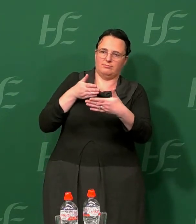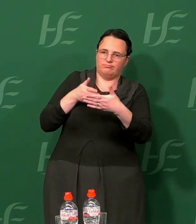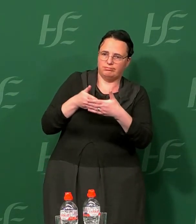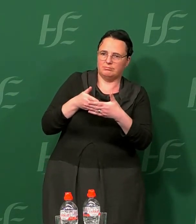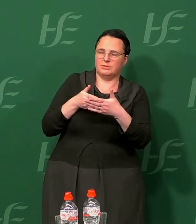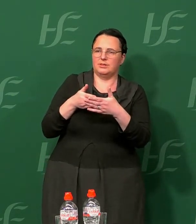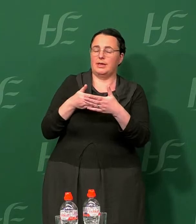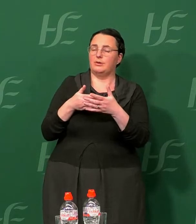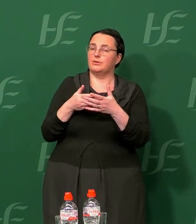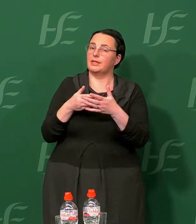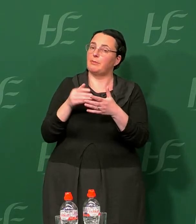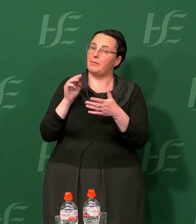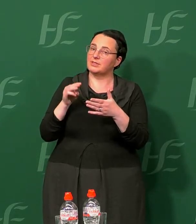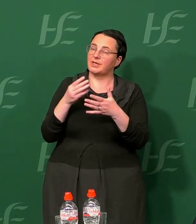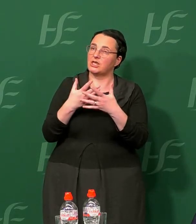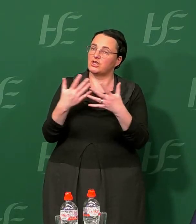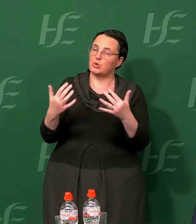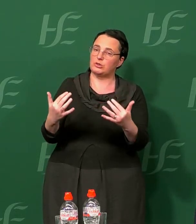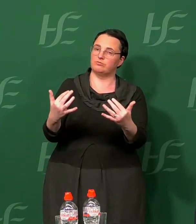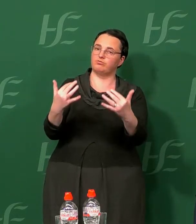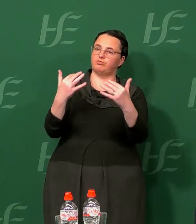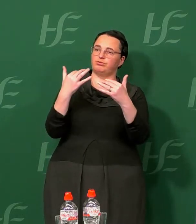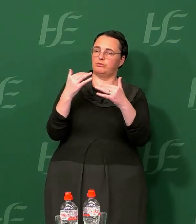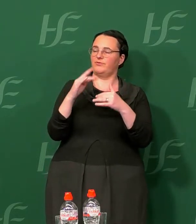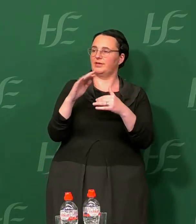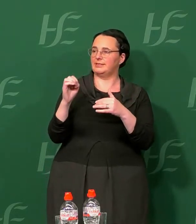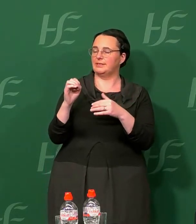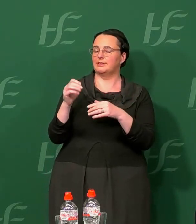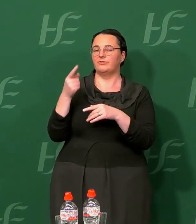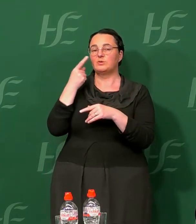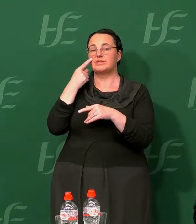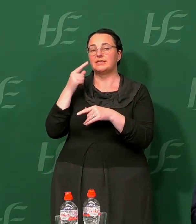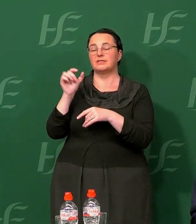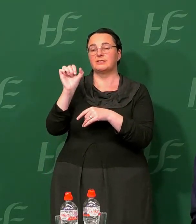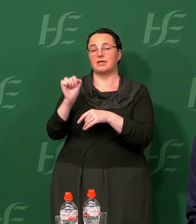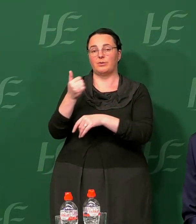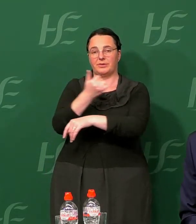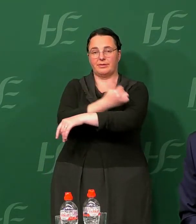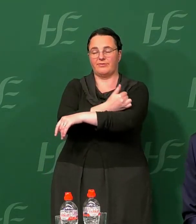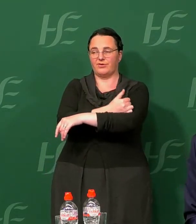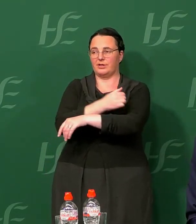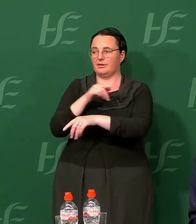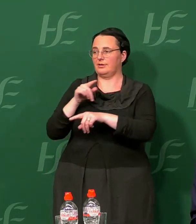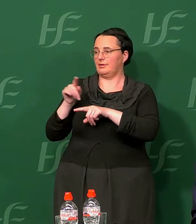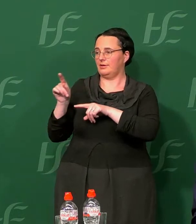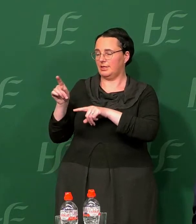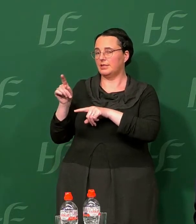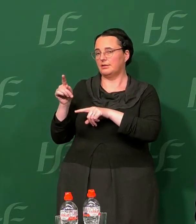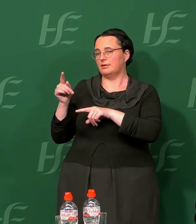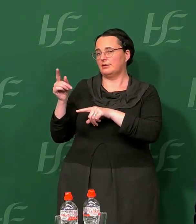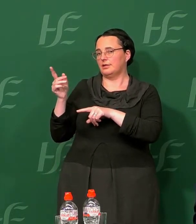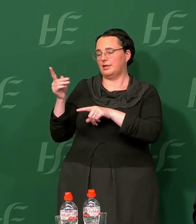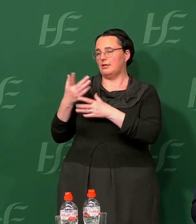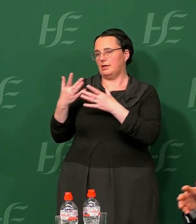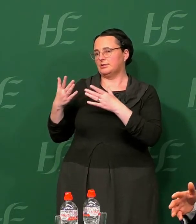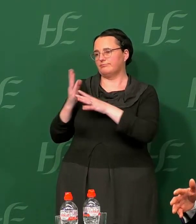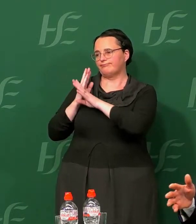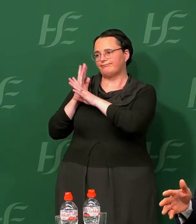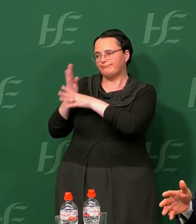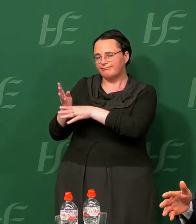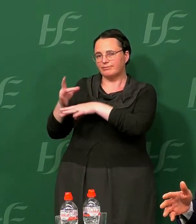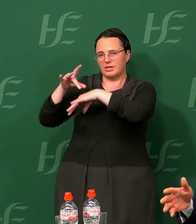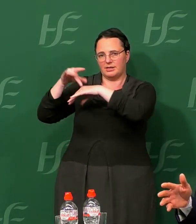And the early signs, certainly from South Africa, they're seeing an early surge in hospitalisation. There is